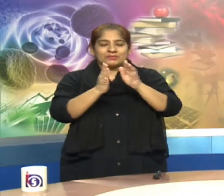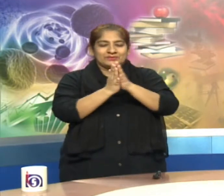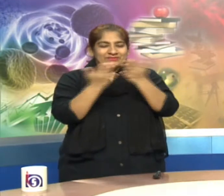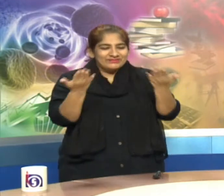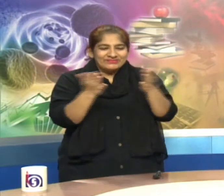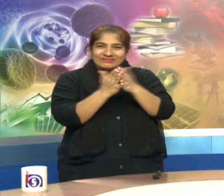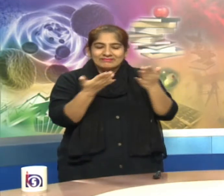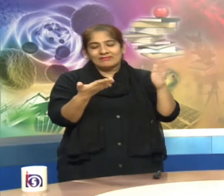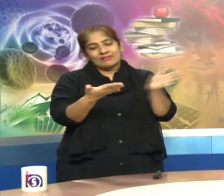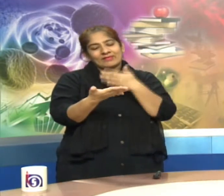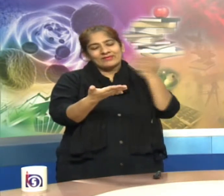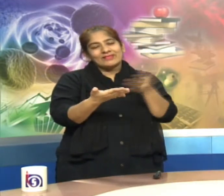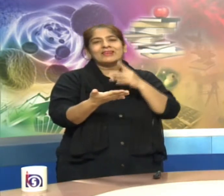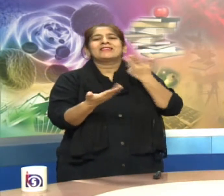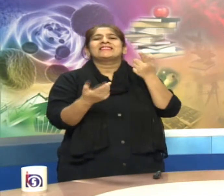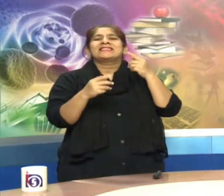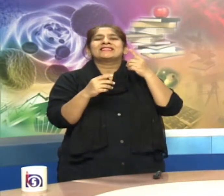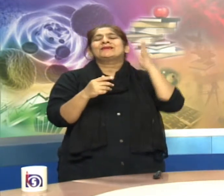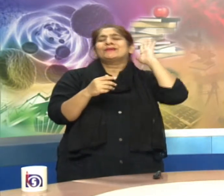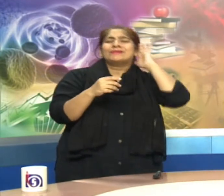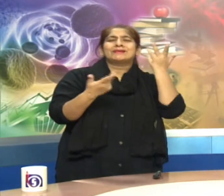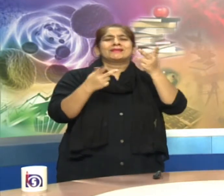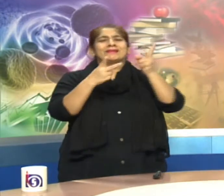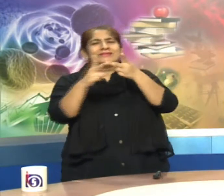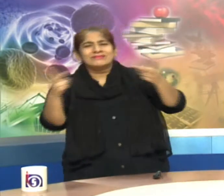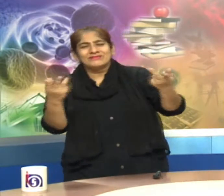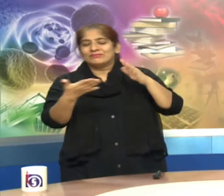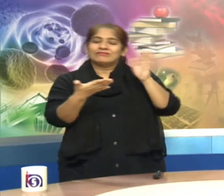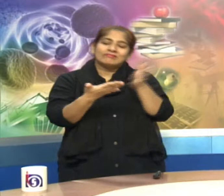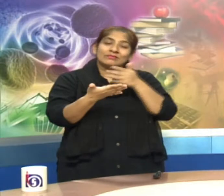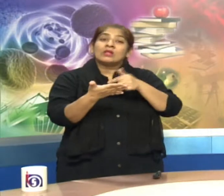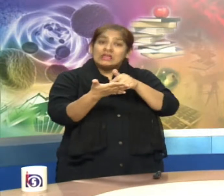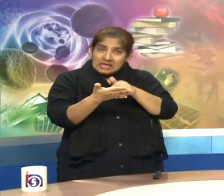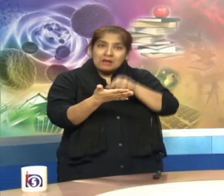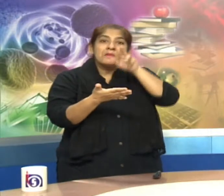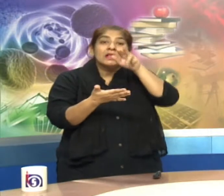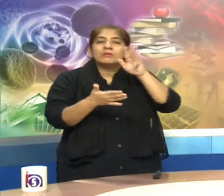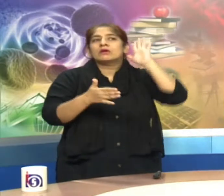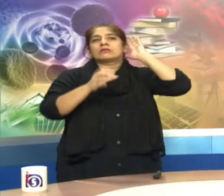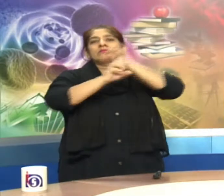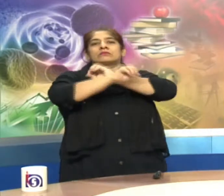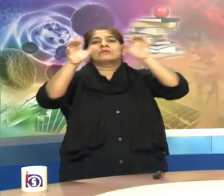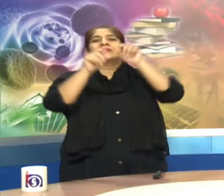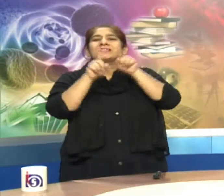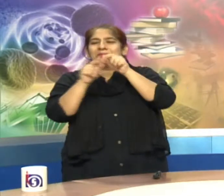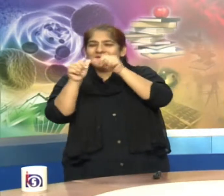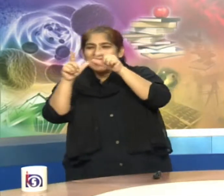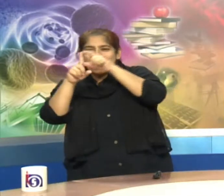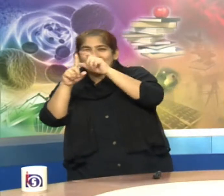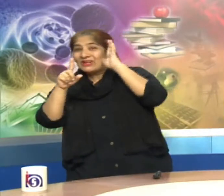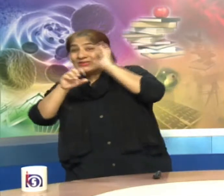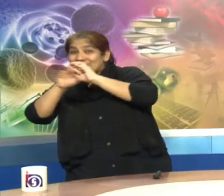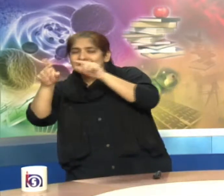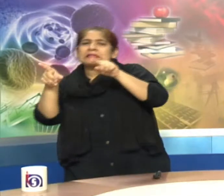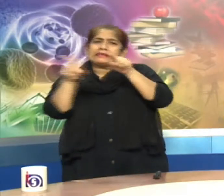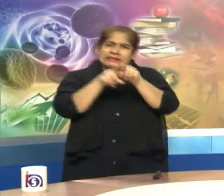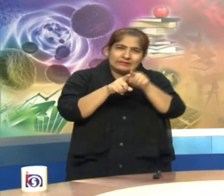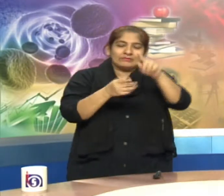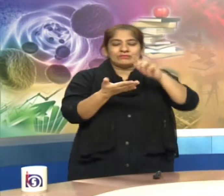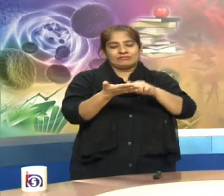Every day you read newspaper for information, but this is different. This is a book, colored book, which has information about